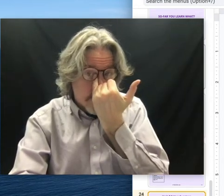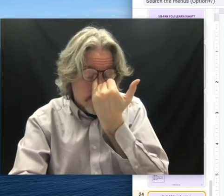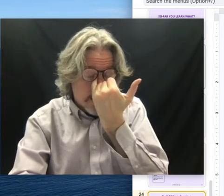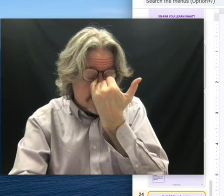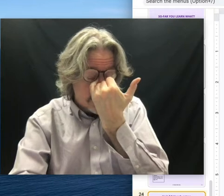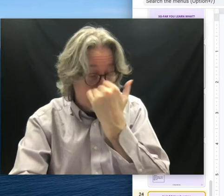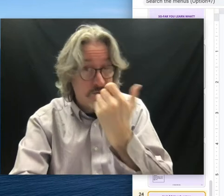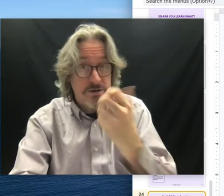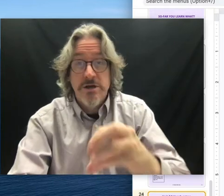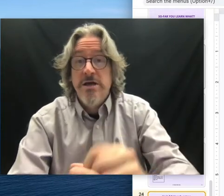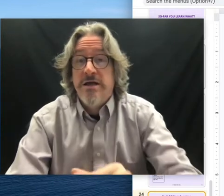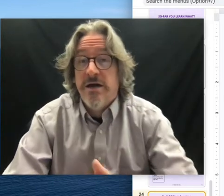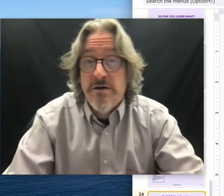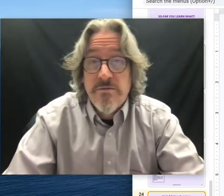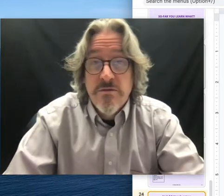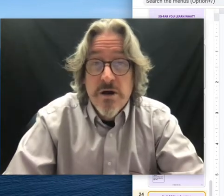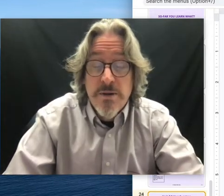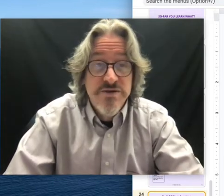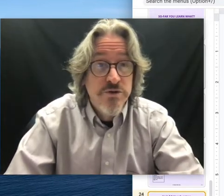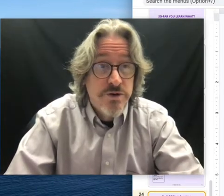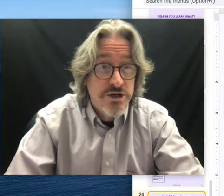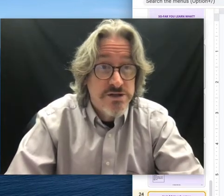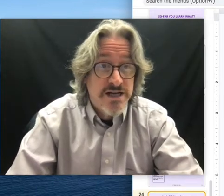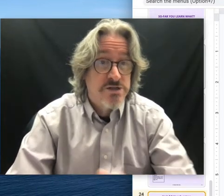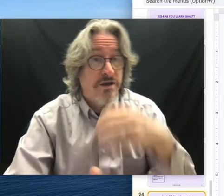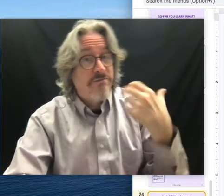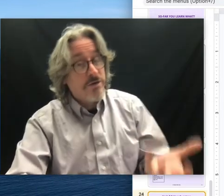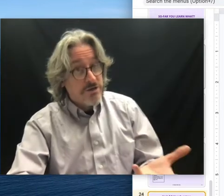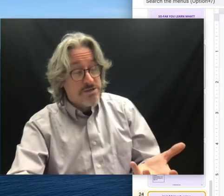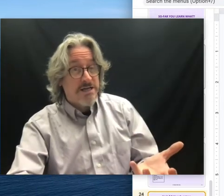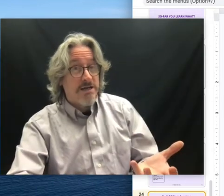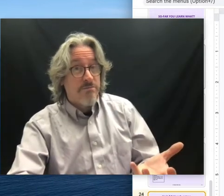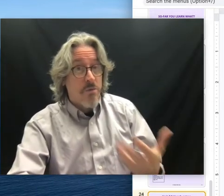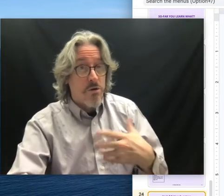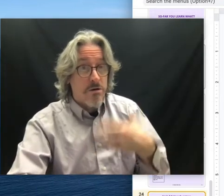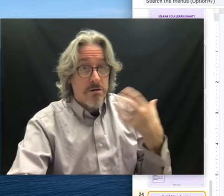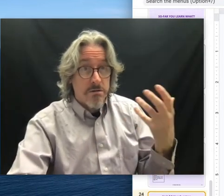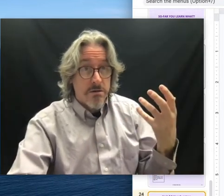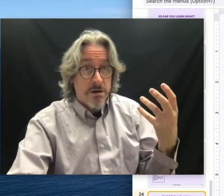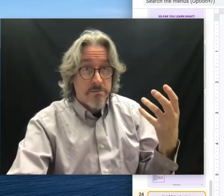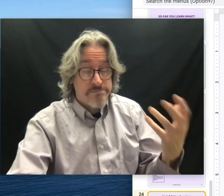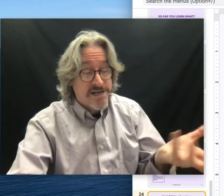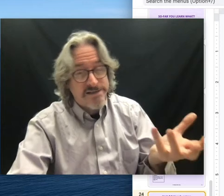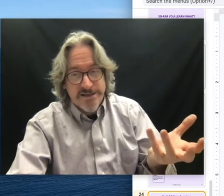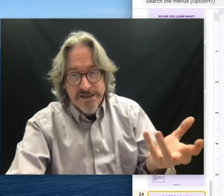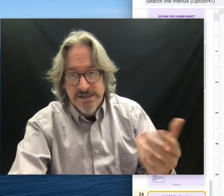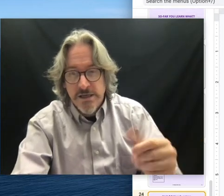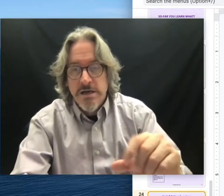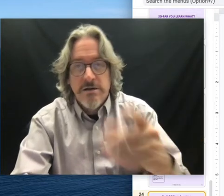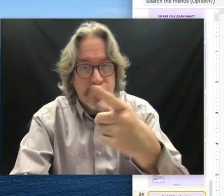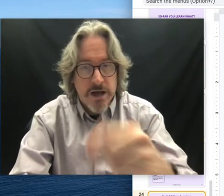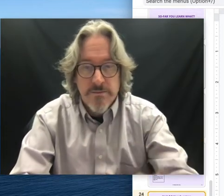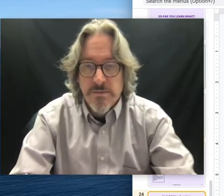in other classes. This one, bunch of nutritional signs. So if you're interested in more signs like